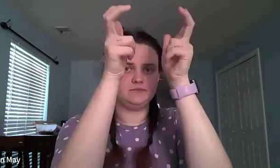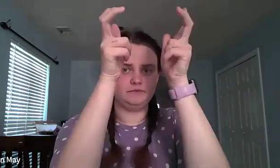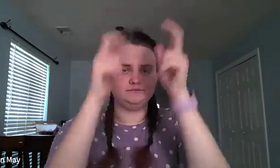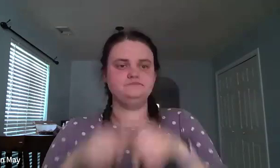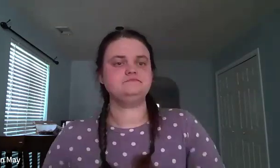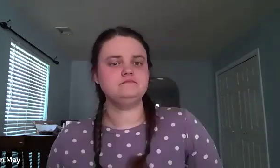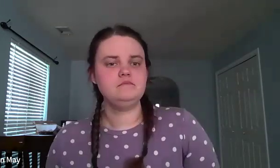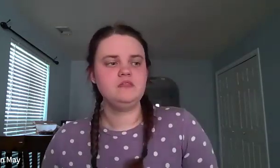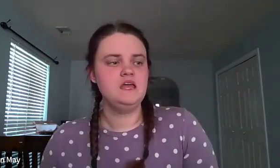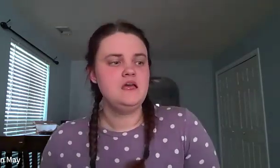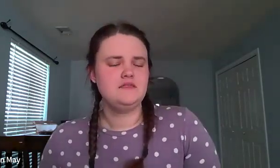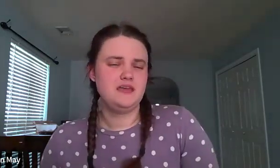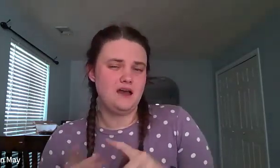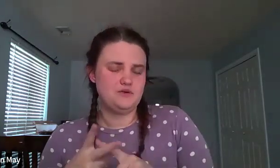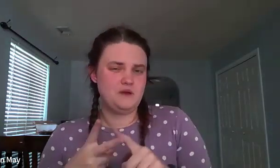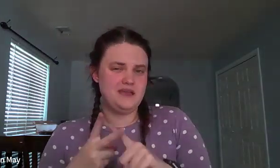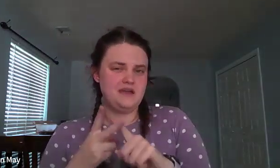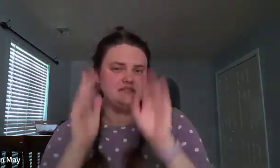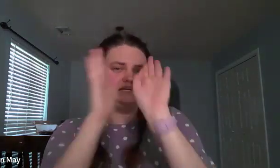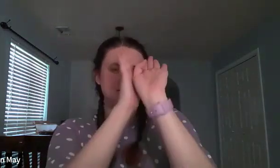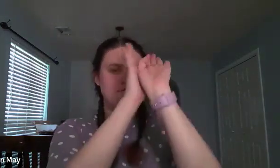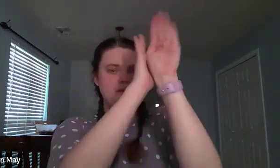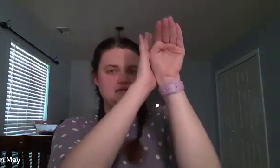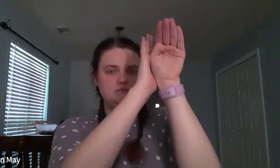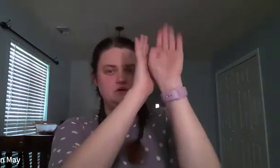Basketball. The other way I've seen is basketball.